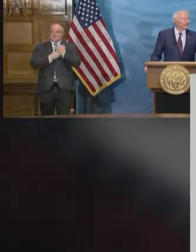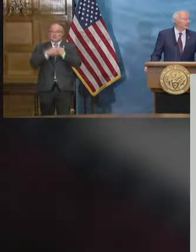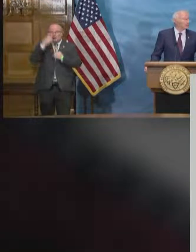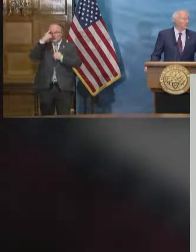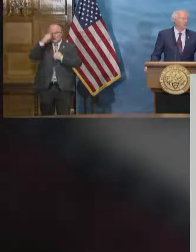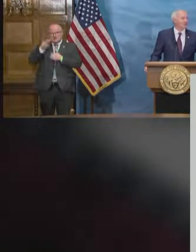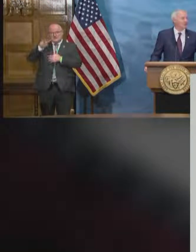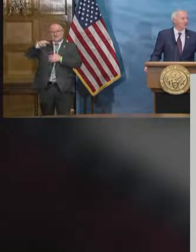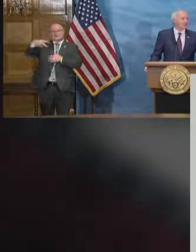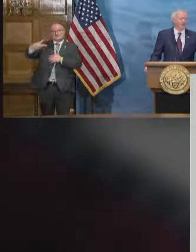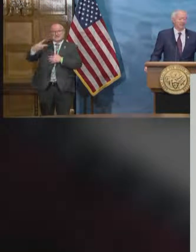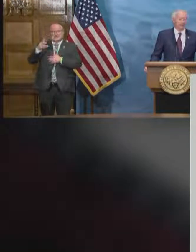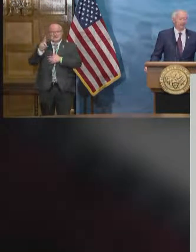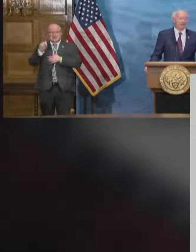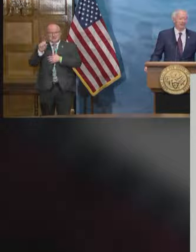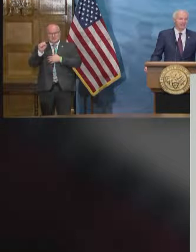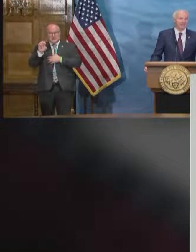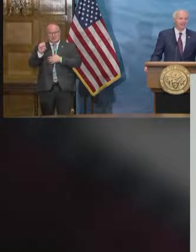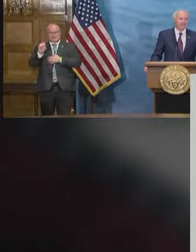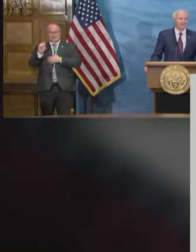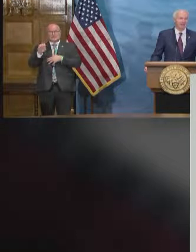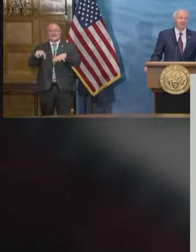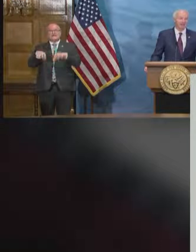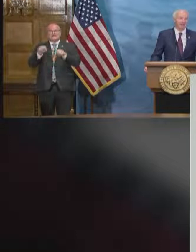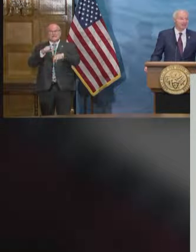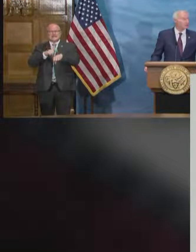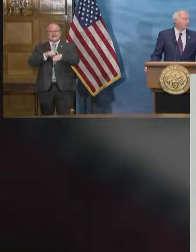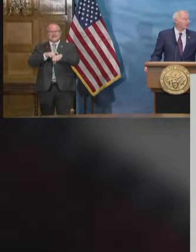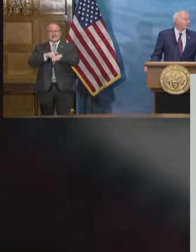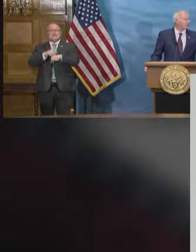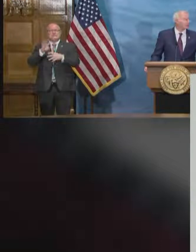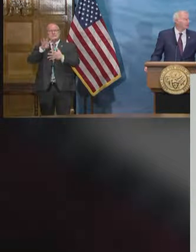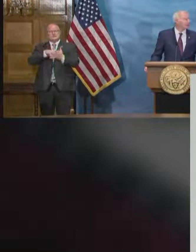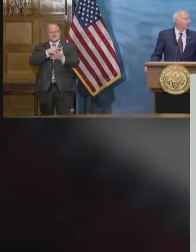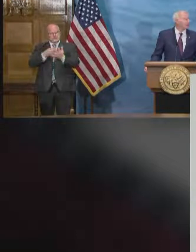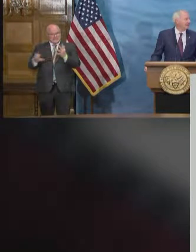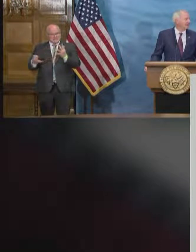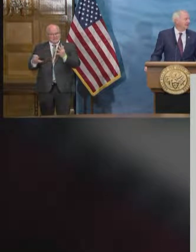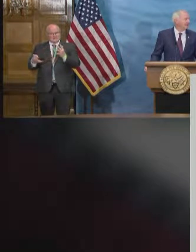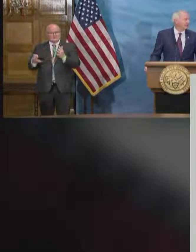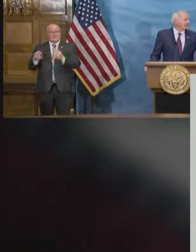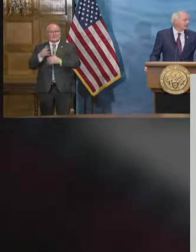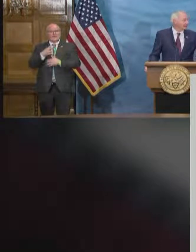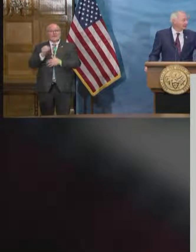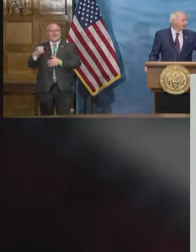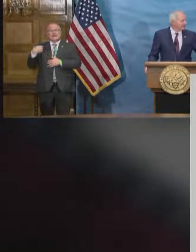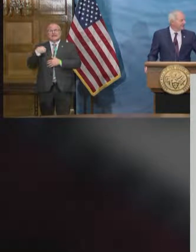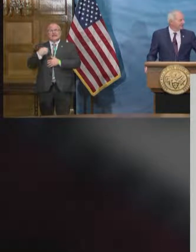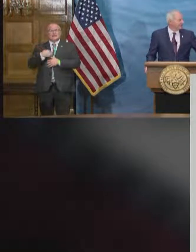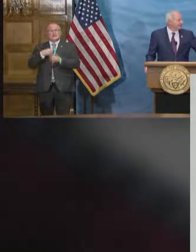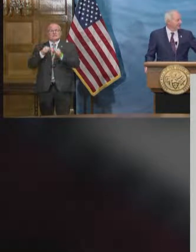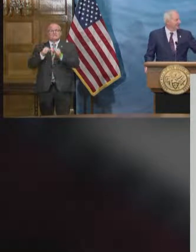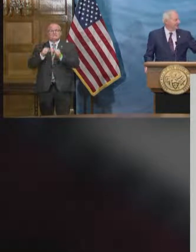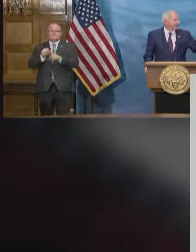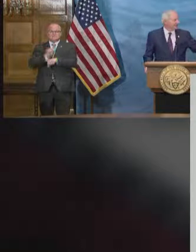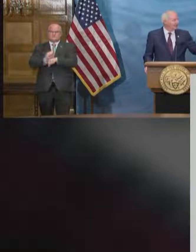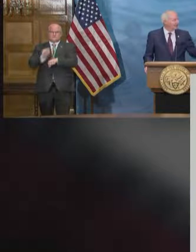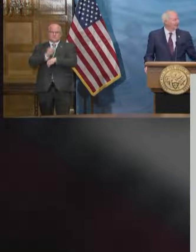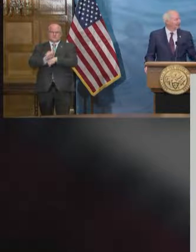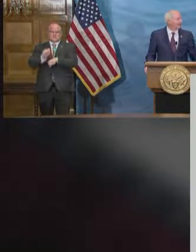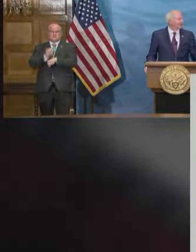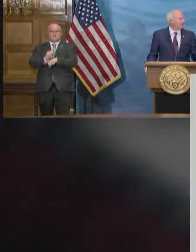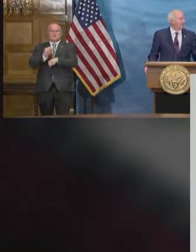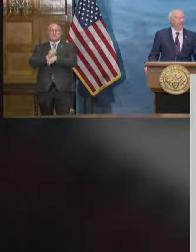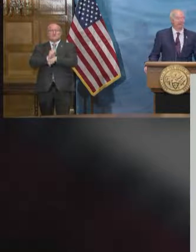second doses that will be given out. That takes a little bit longer to get those scheduled. And we continue to work